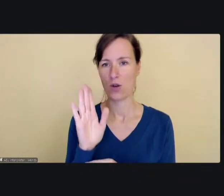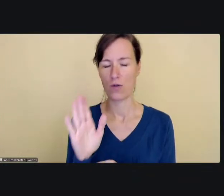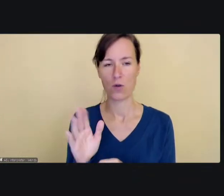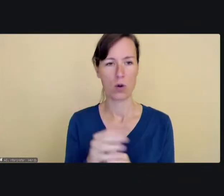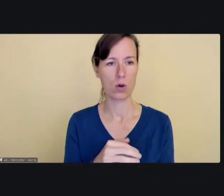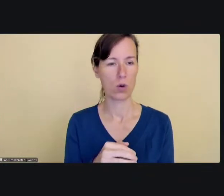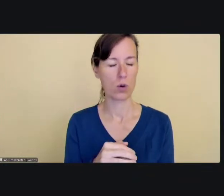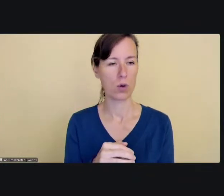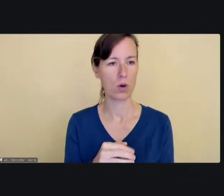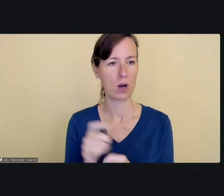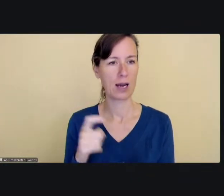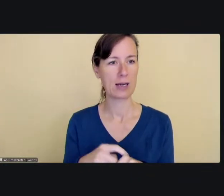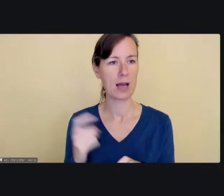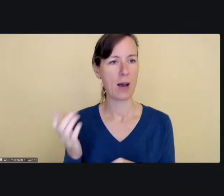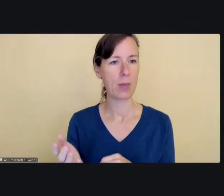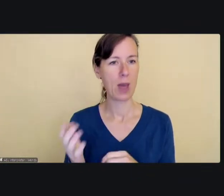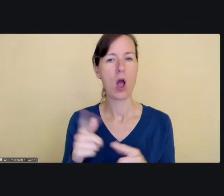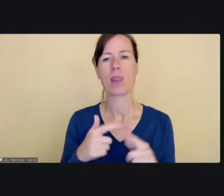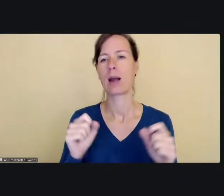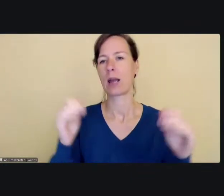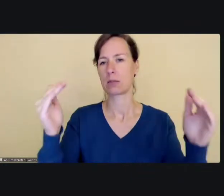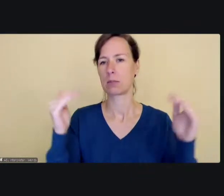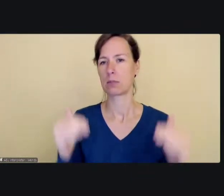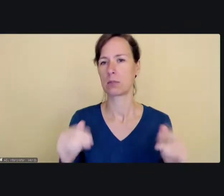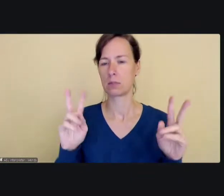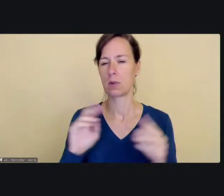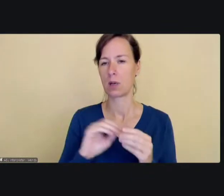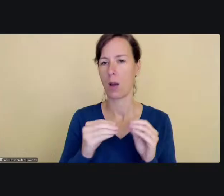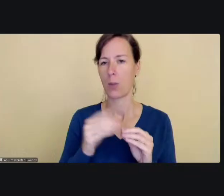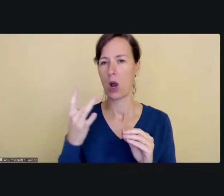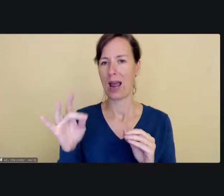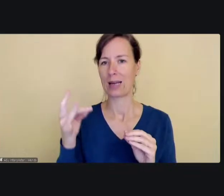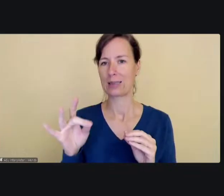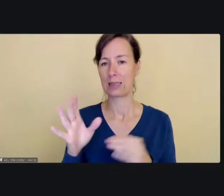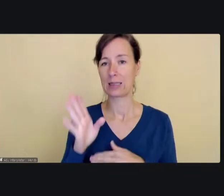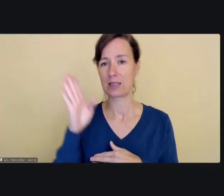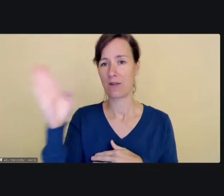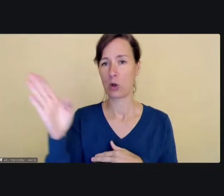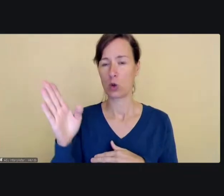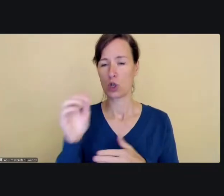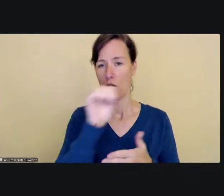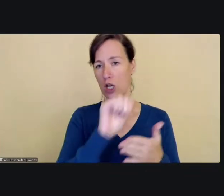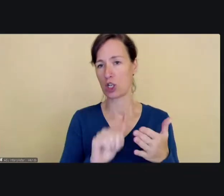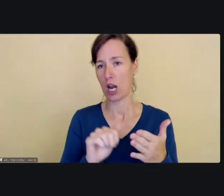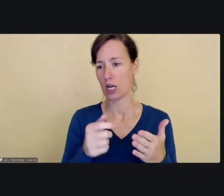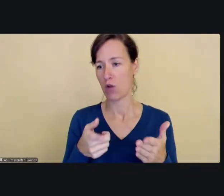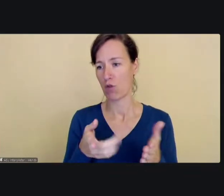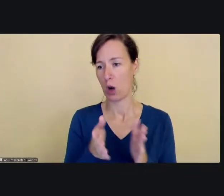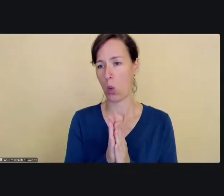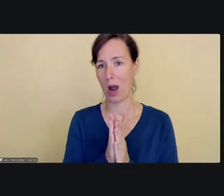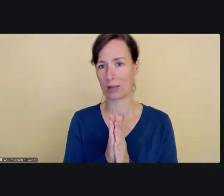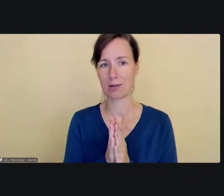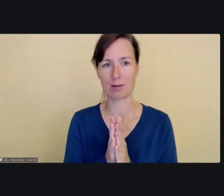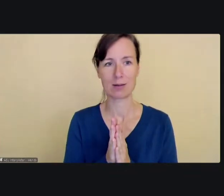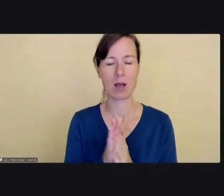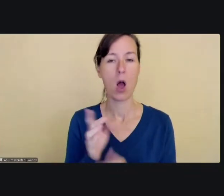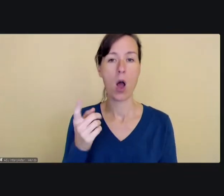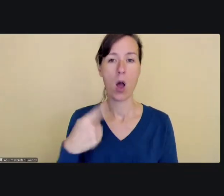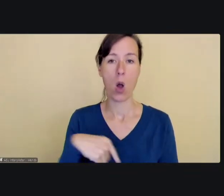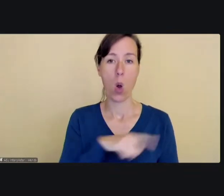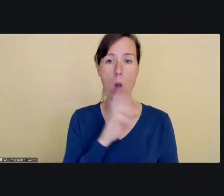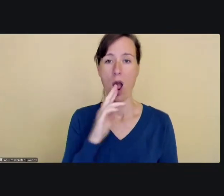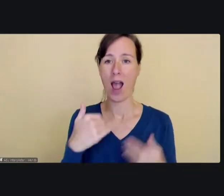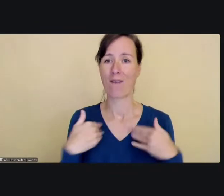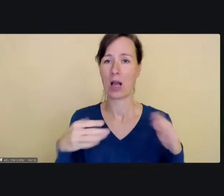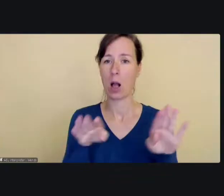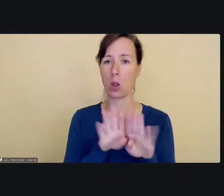move to item 18, which is future agenda requests. Council, we are having a closed meeting on the 16th,